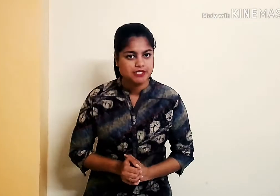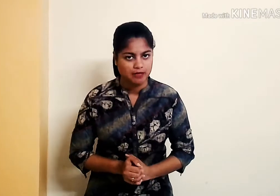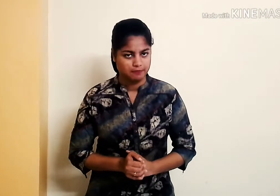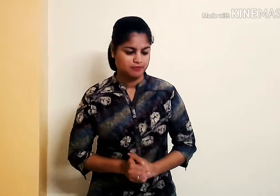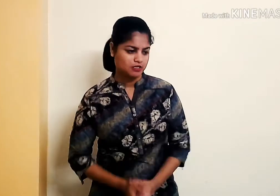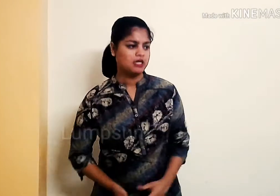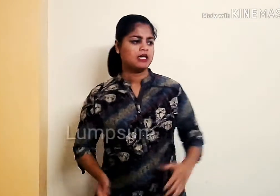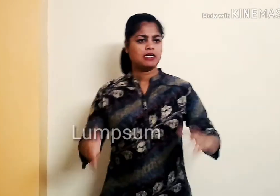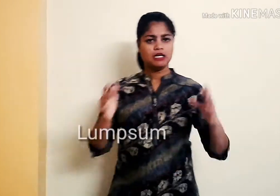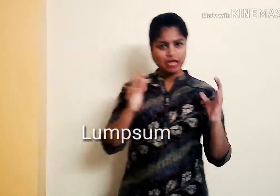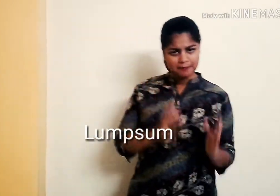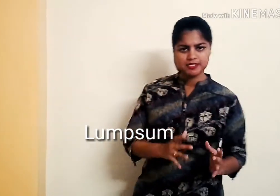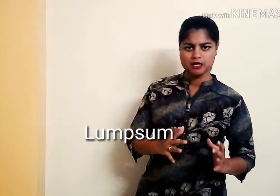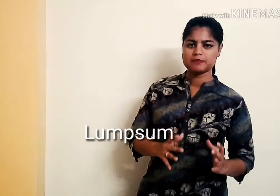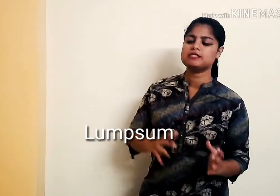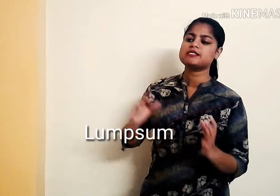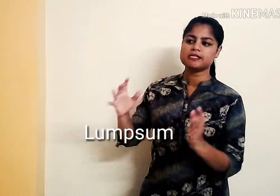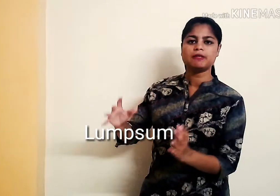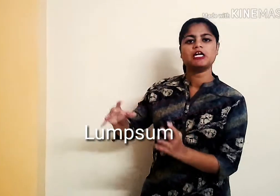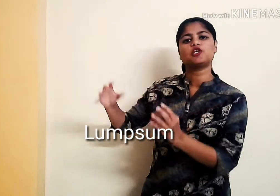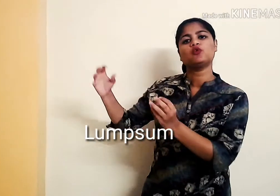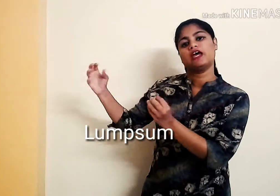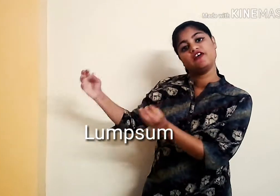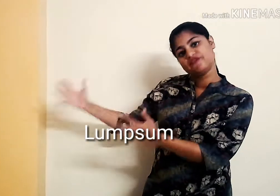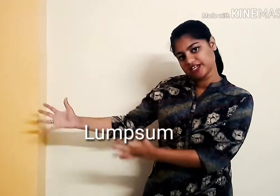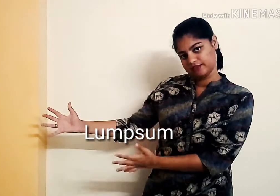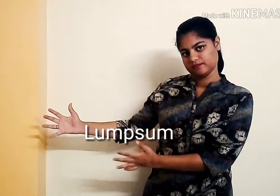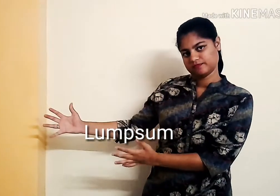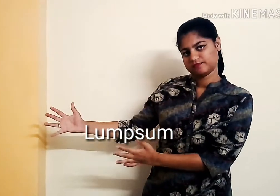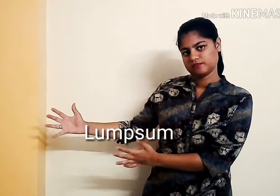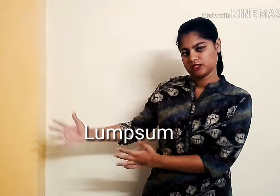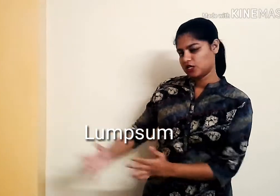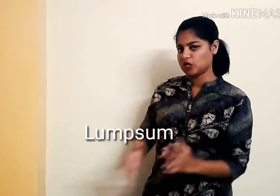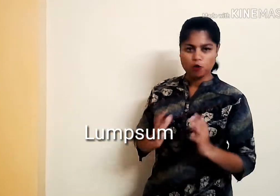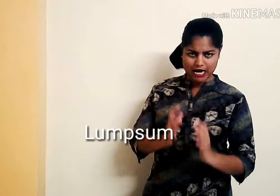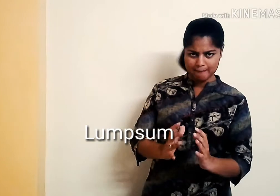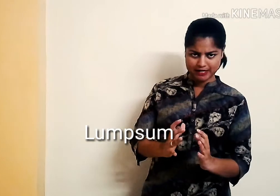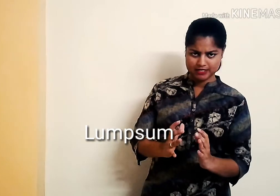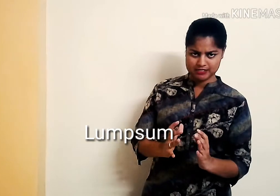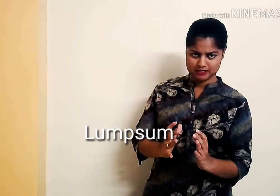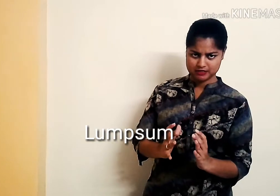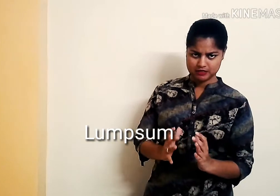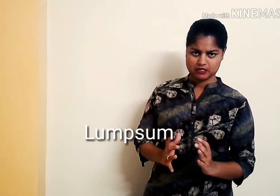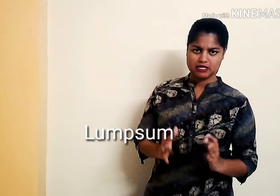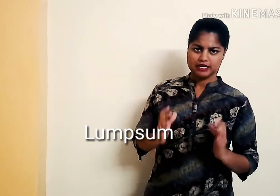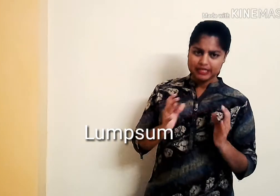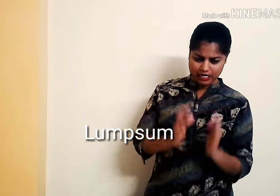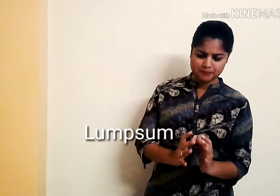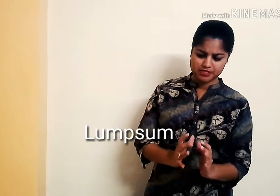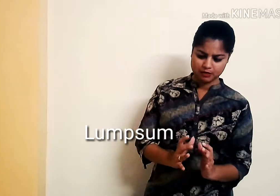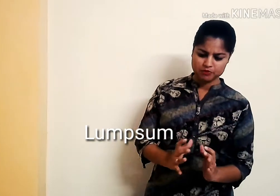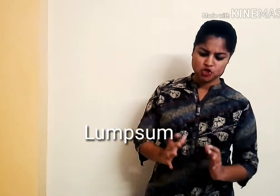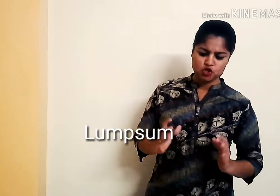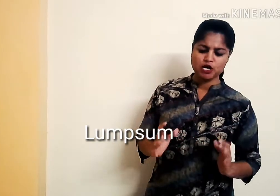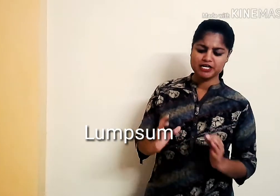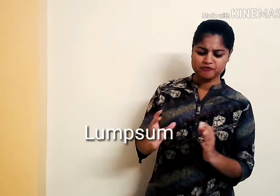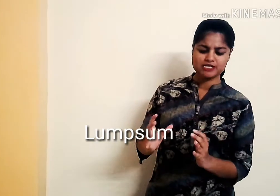sum. Lump sum is similar to FD. Now what happens? In lump sum, you are